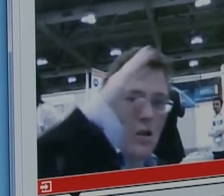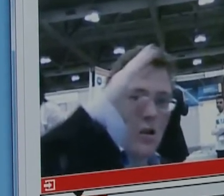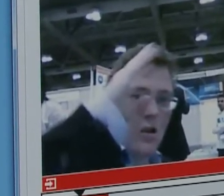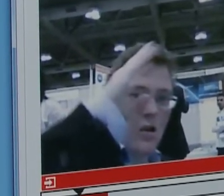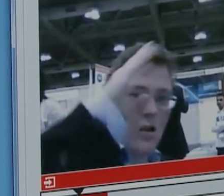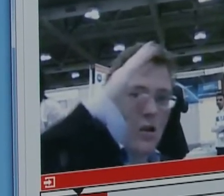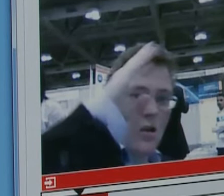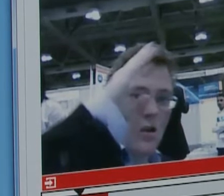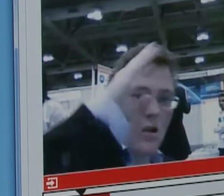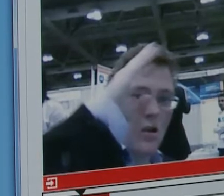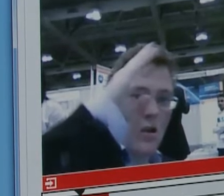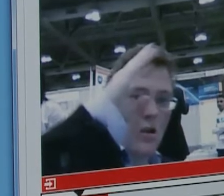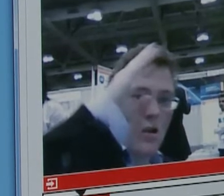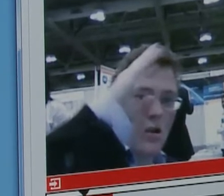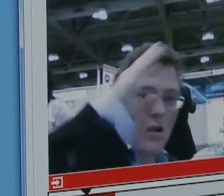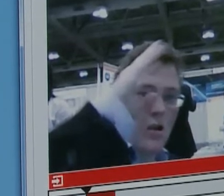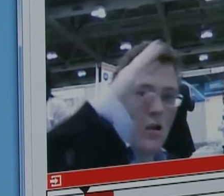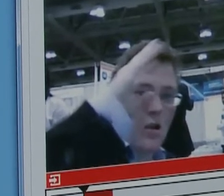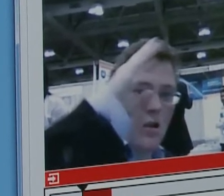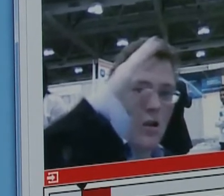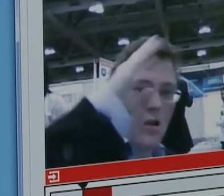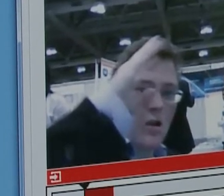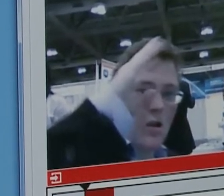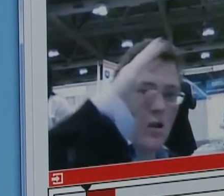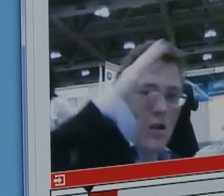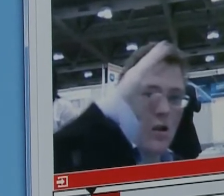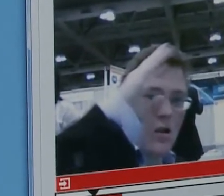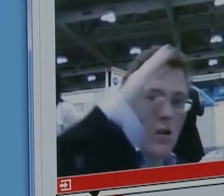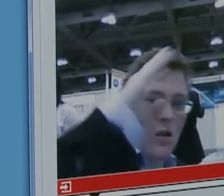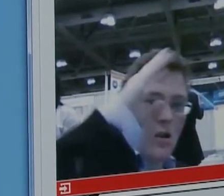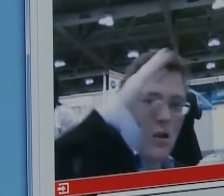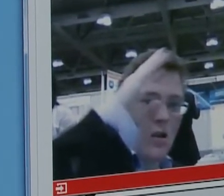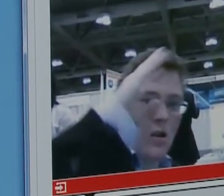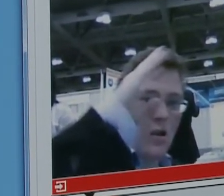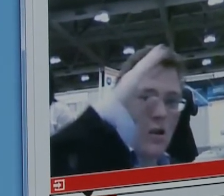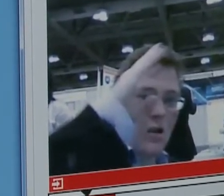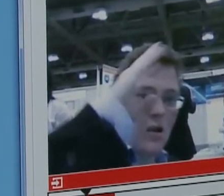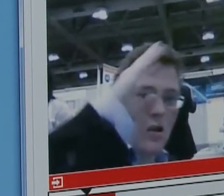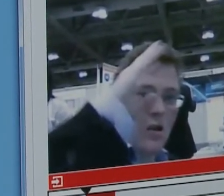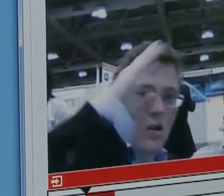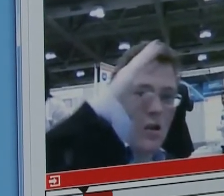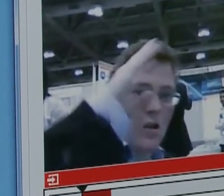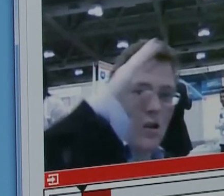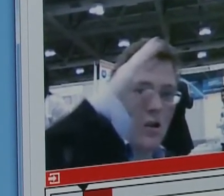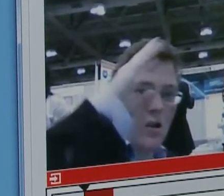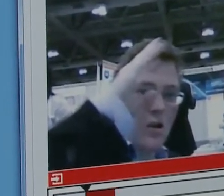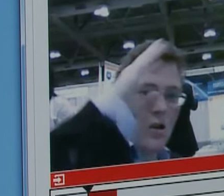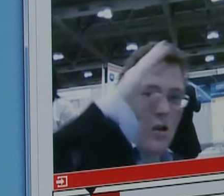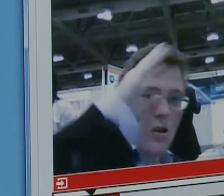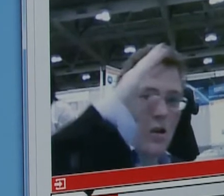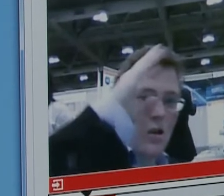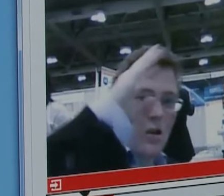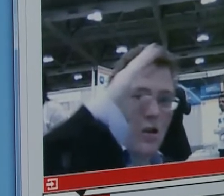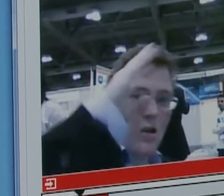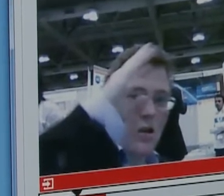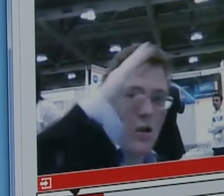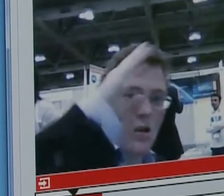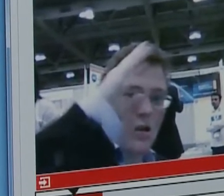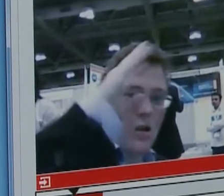my personal website, or other work-related websites that pertain to the content of this particular